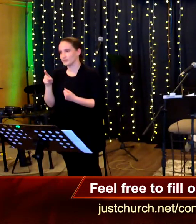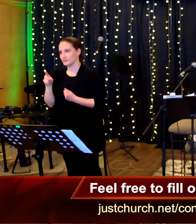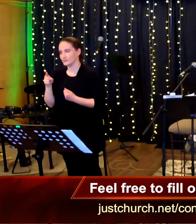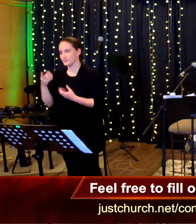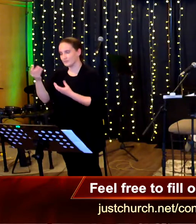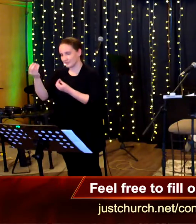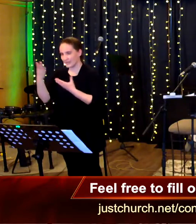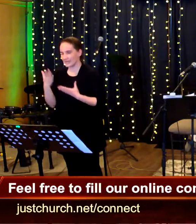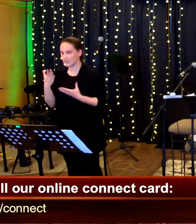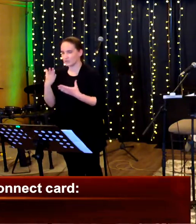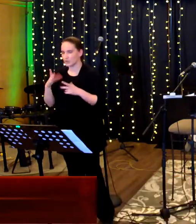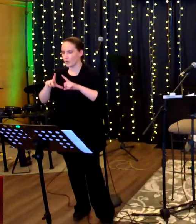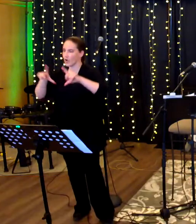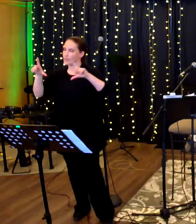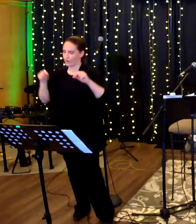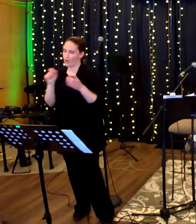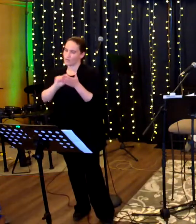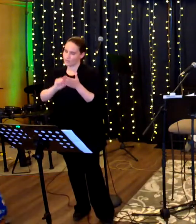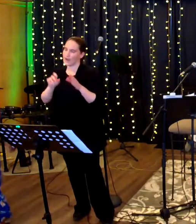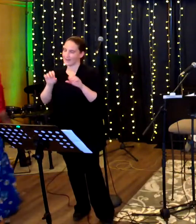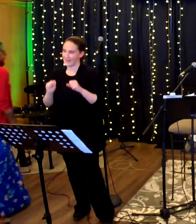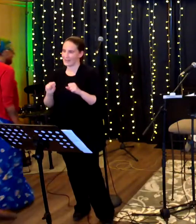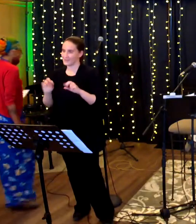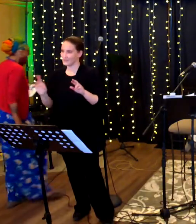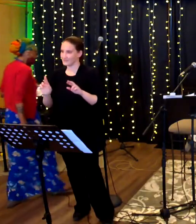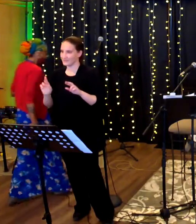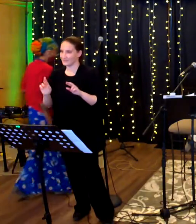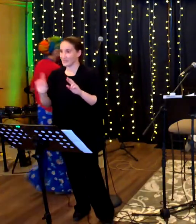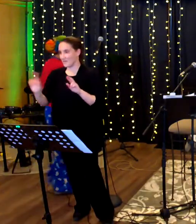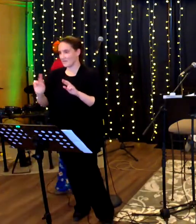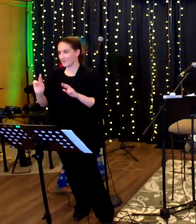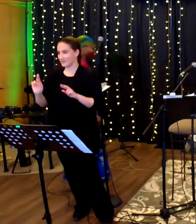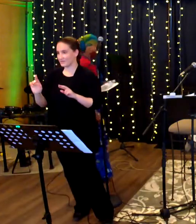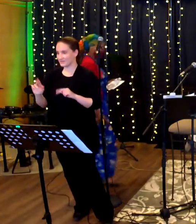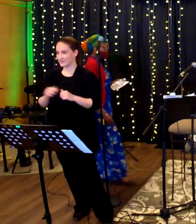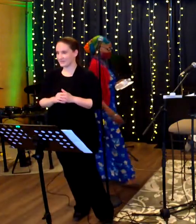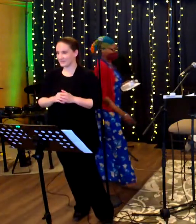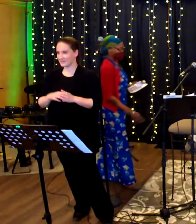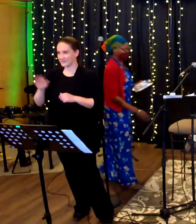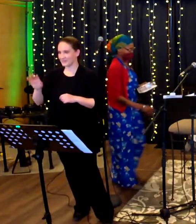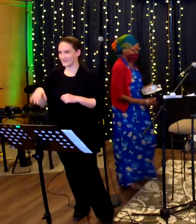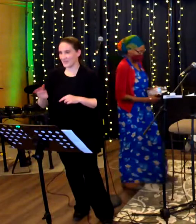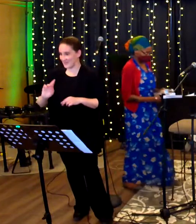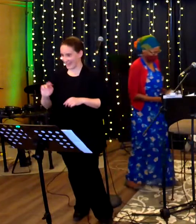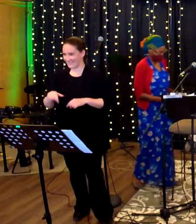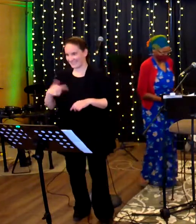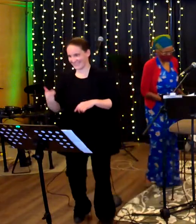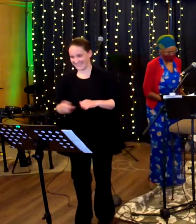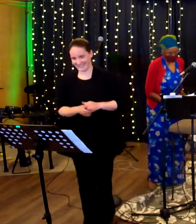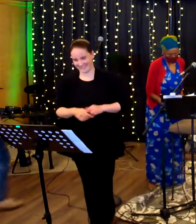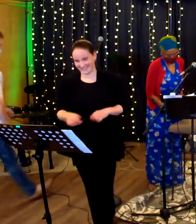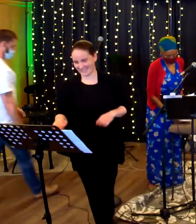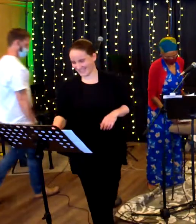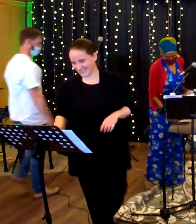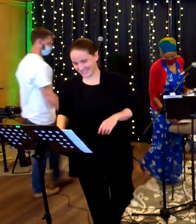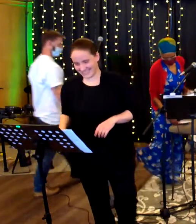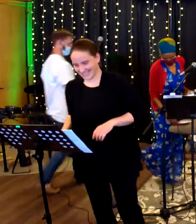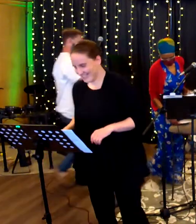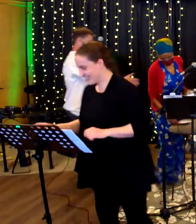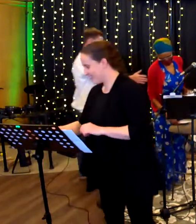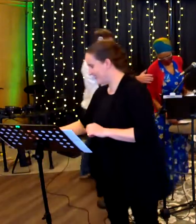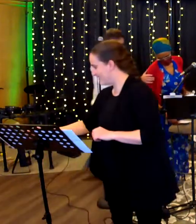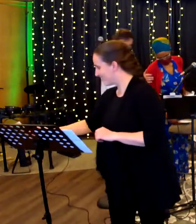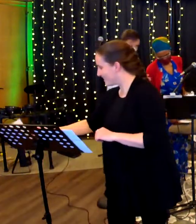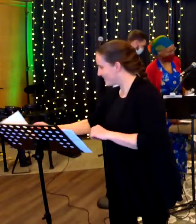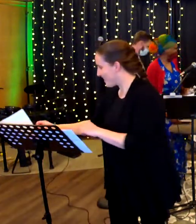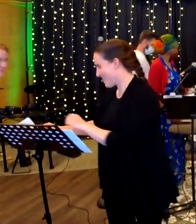us know. Write that on those connection cards. We'd love to hear about that. I'm going to turn this over to Pastor Kevin now, and he's going